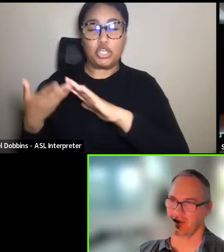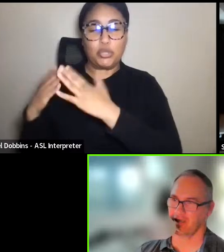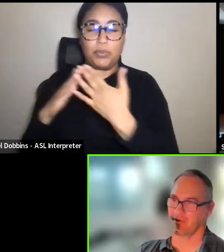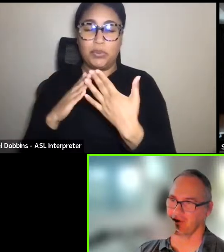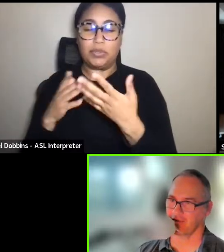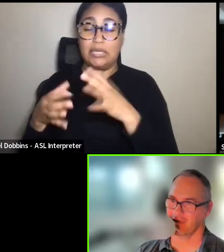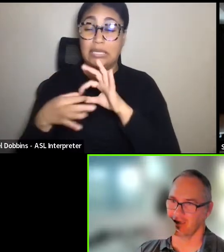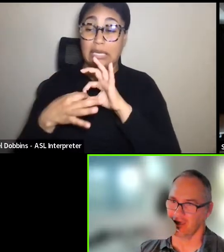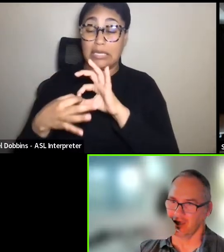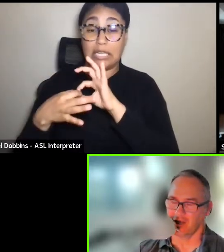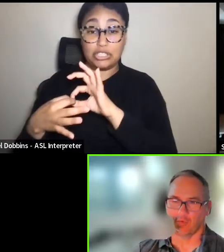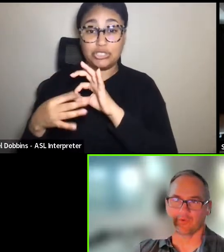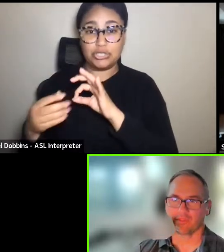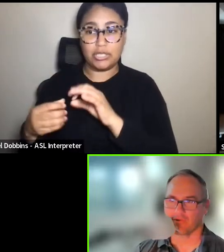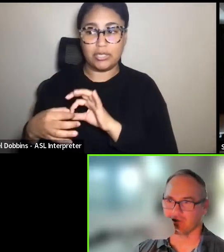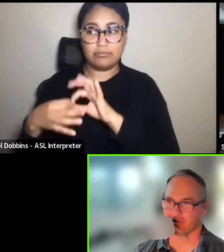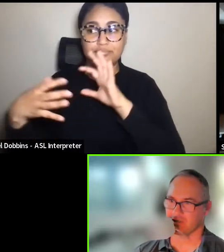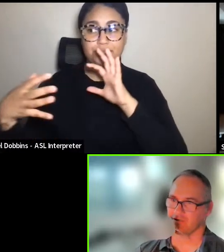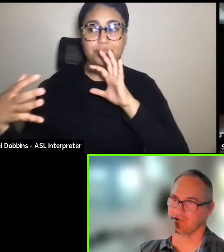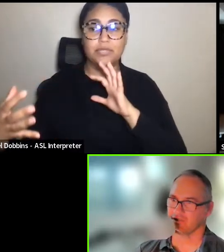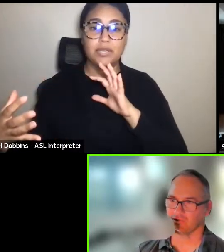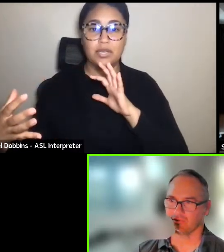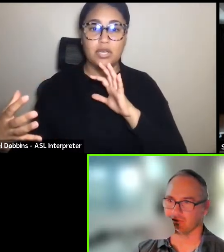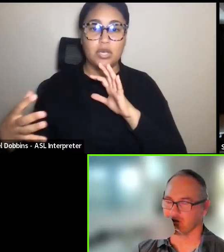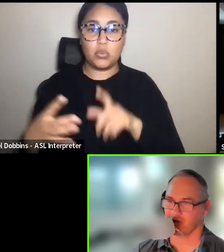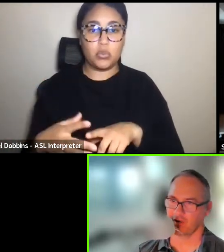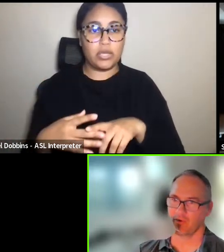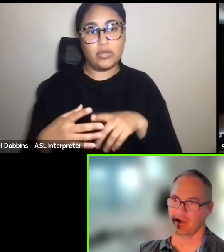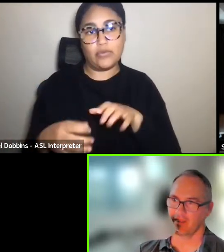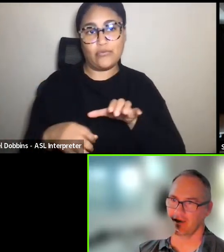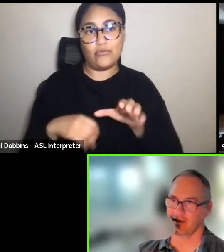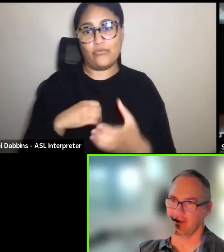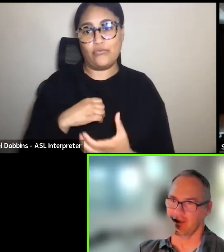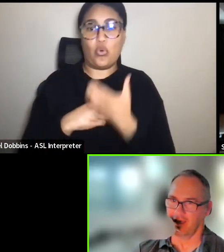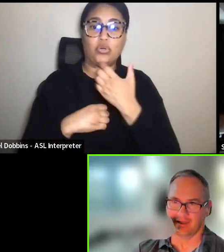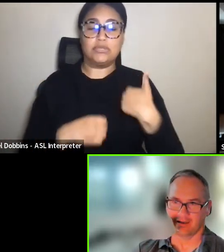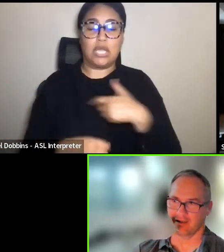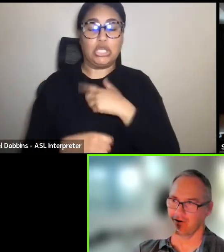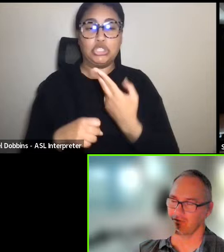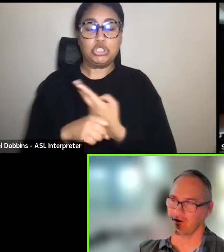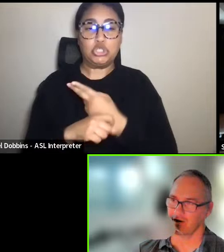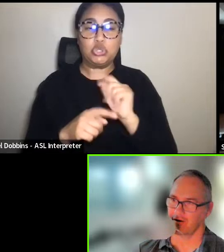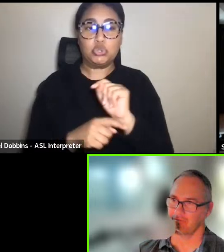of the pandemic, I think we were thrust into using tools in a way that